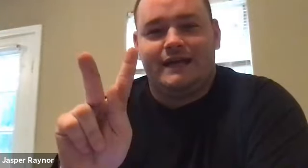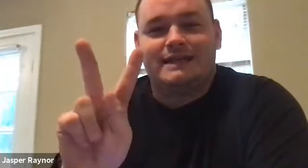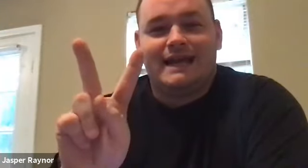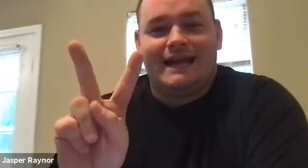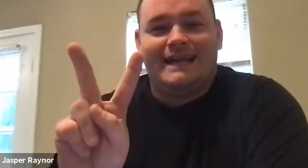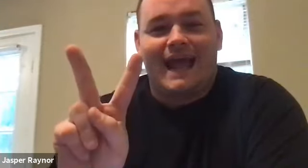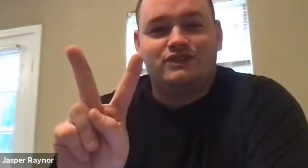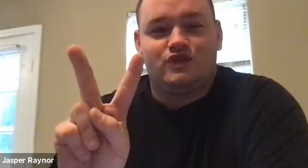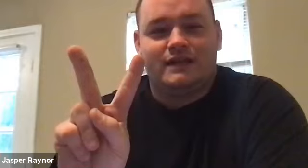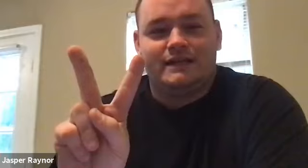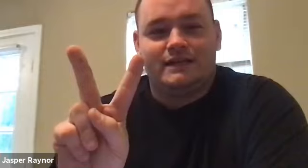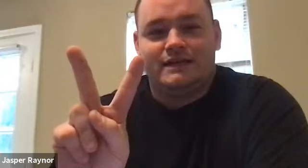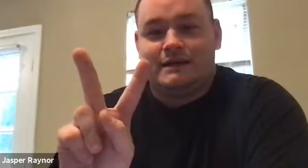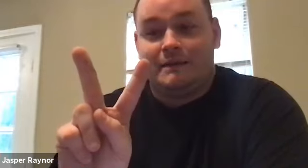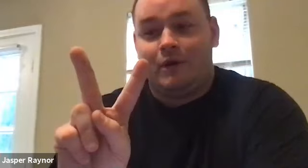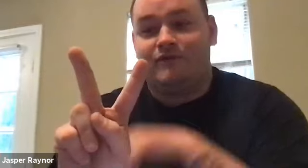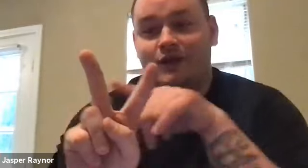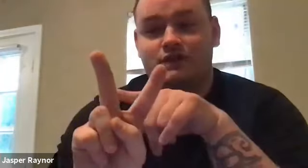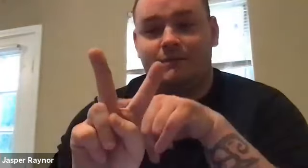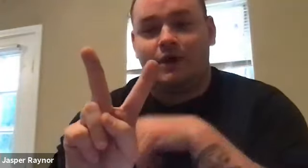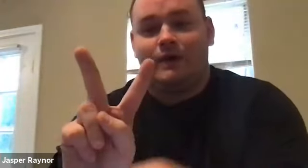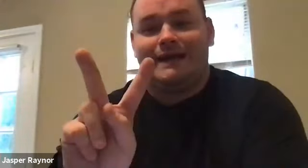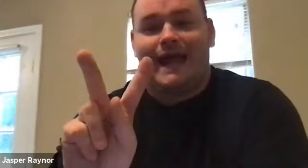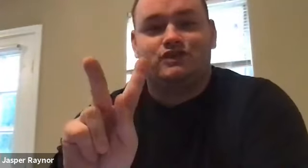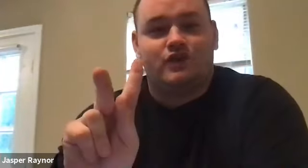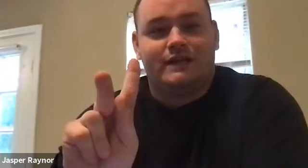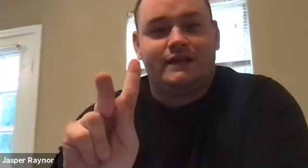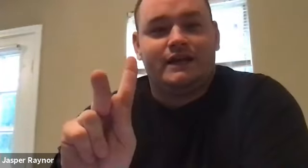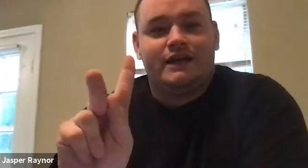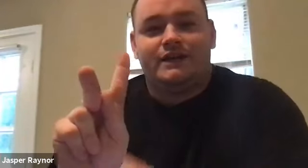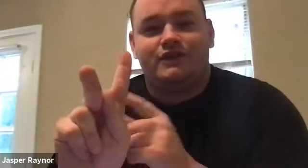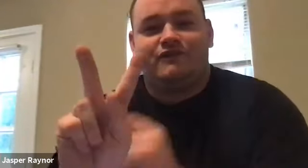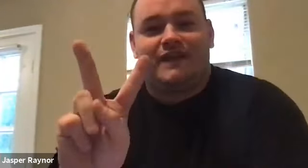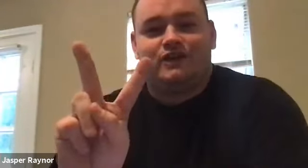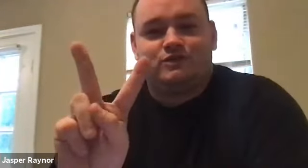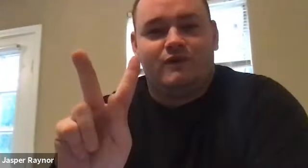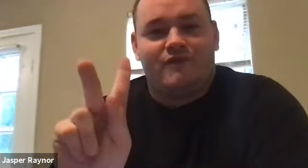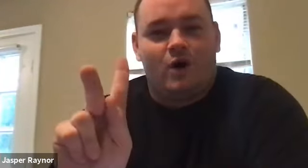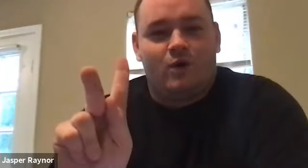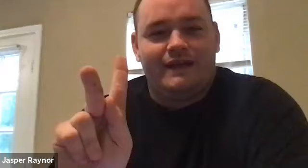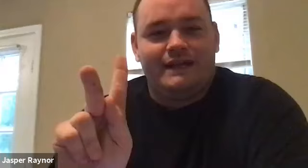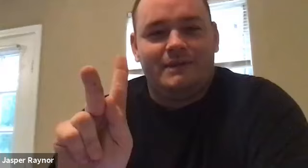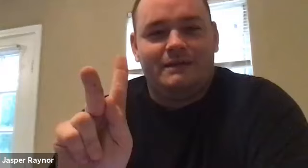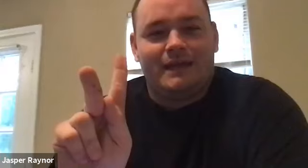index. And naturally, keep both fingers up though, and naturally, your fingers will fall where they need to be to make a